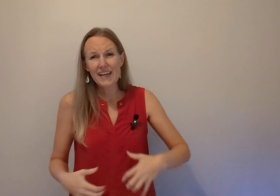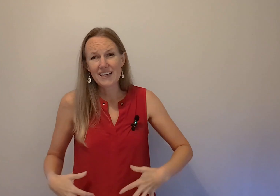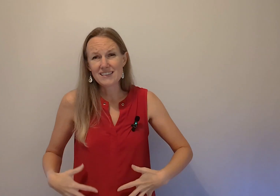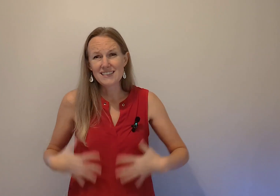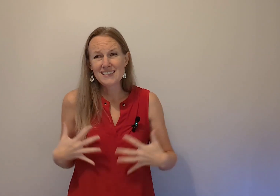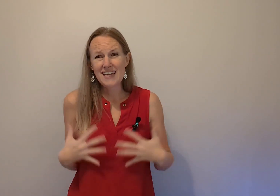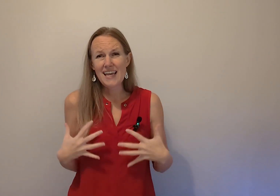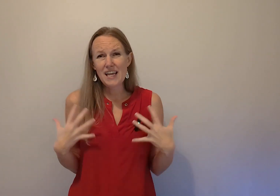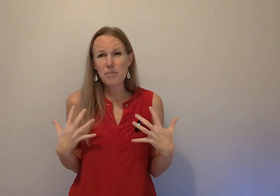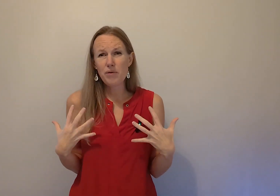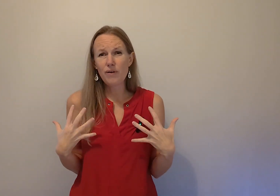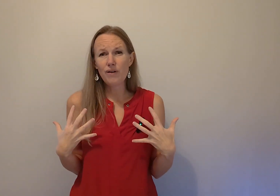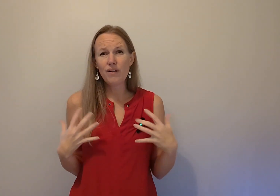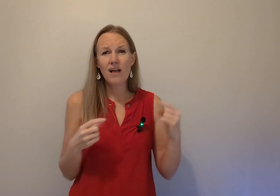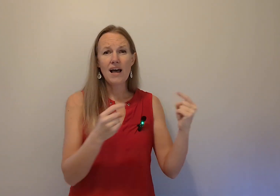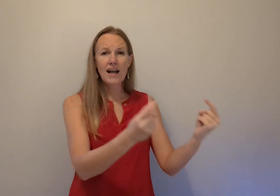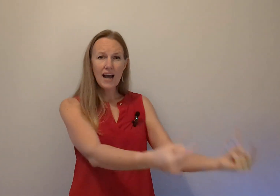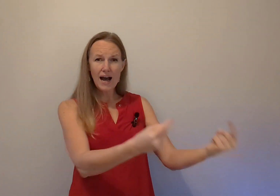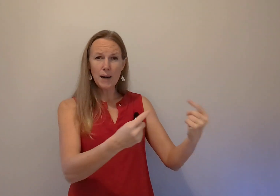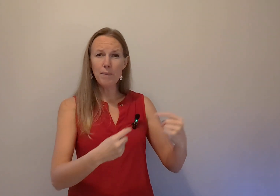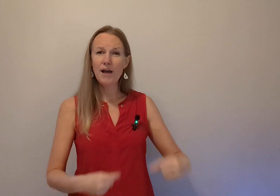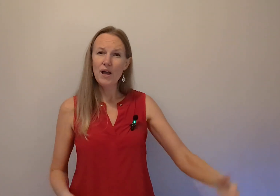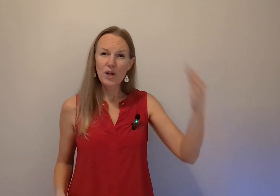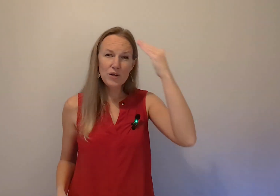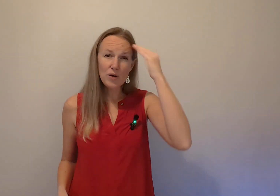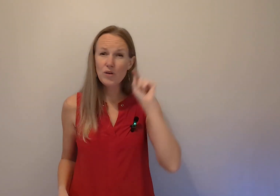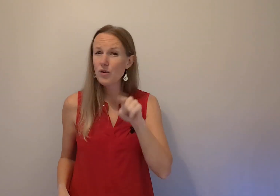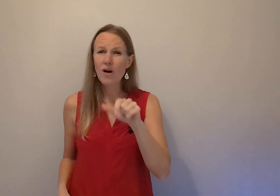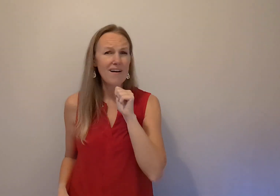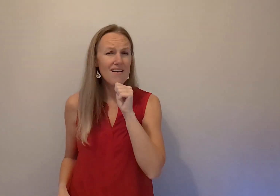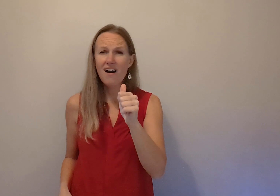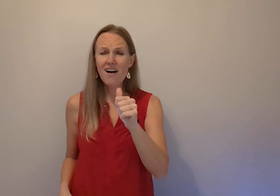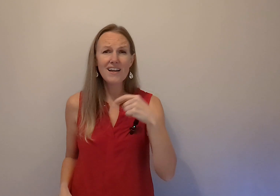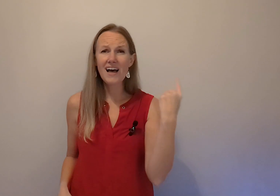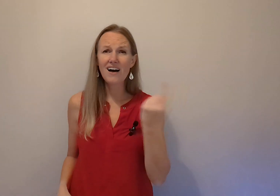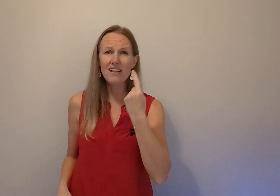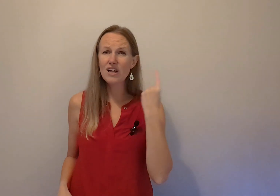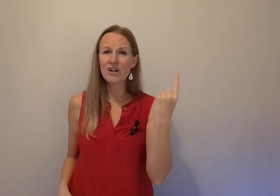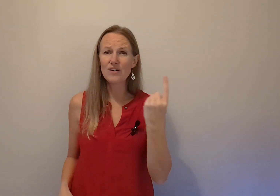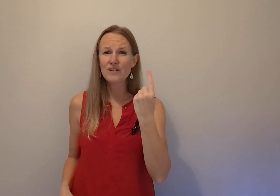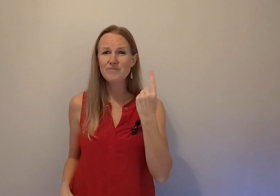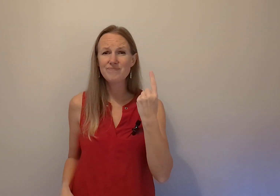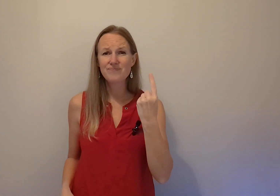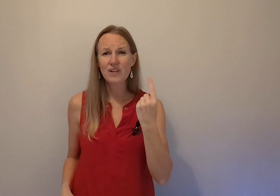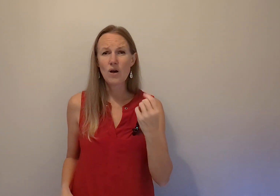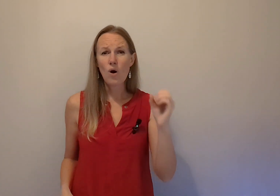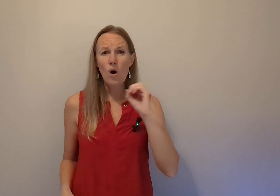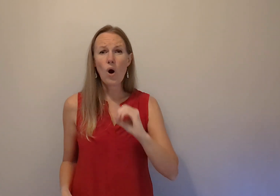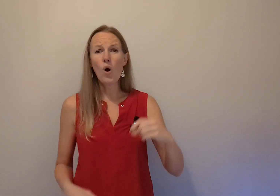and unstable. Come, no, you are not alone.